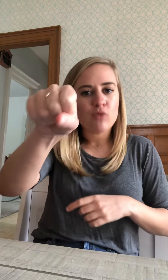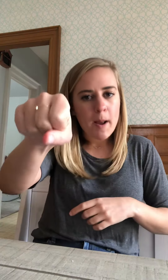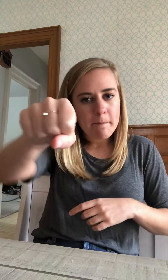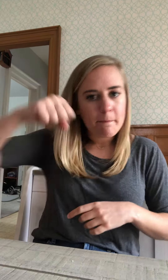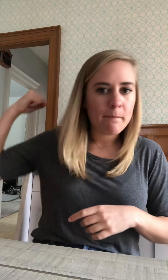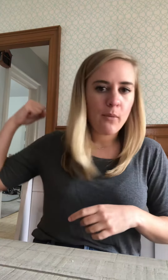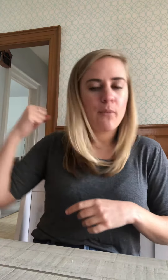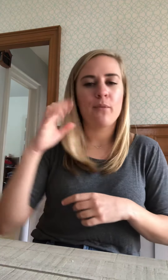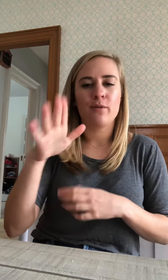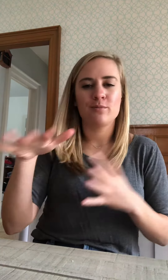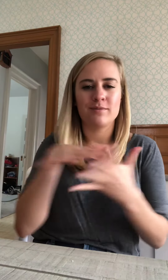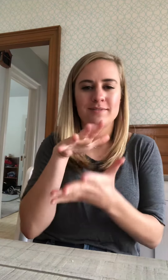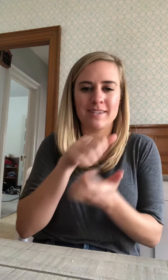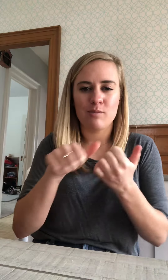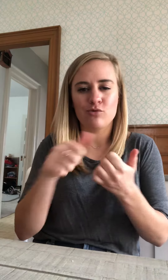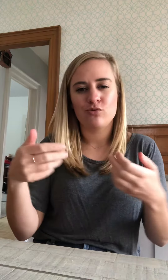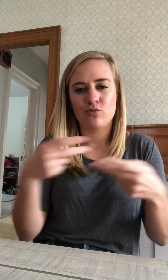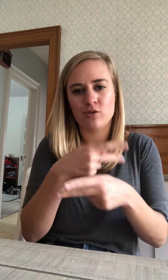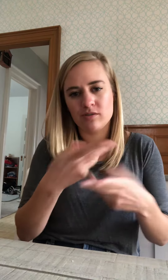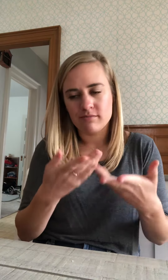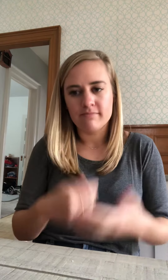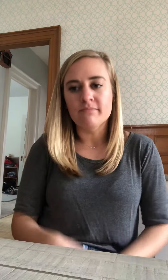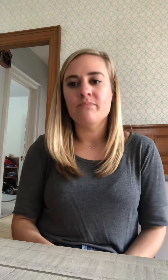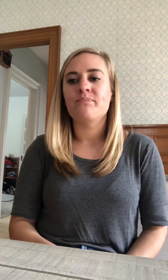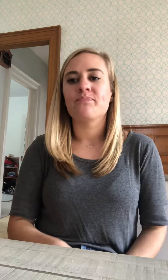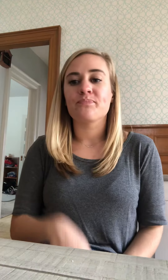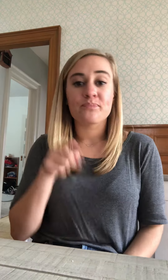So that's what it looks like. You see the pins coming through the skin,